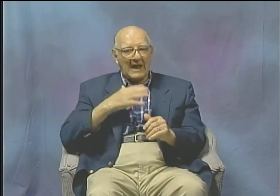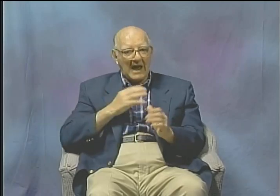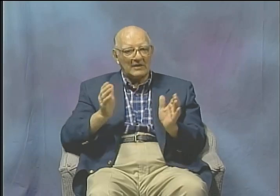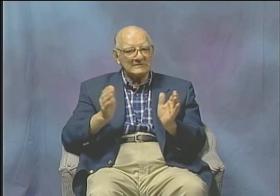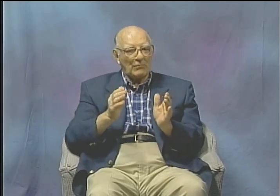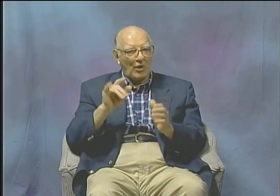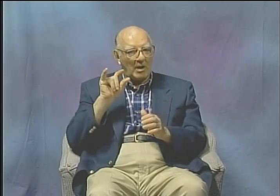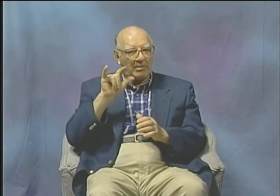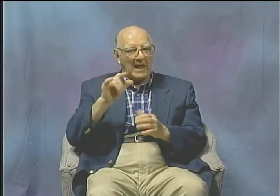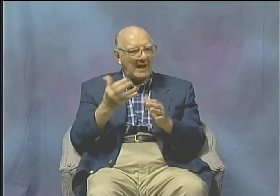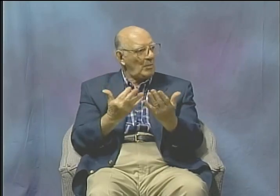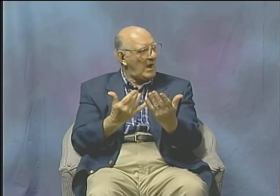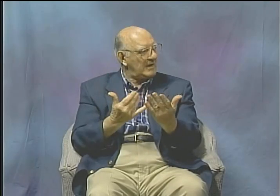a small plane waiting.